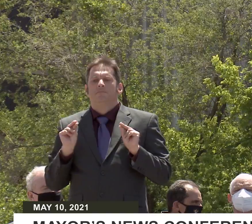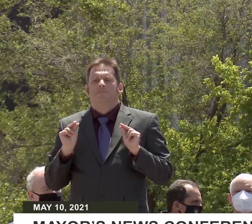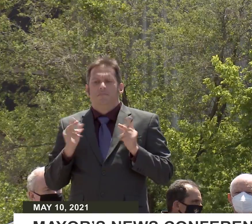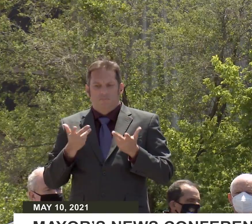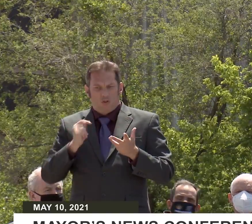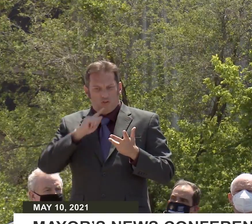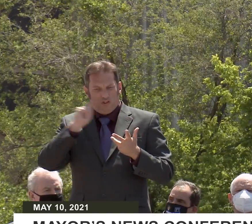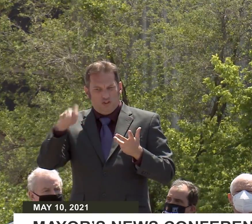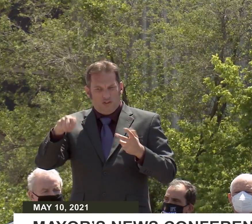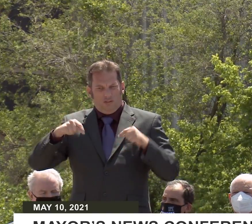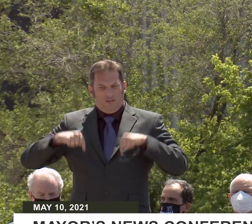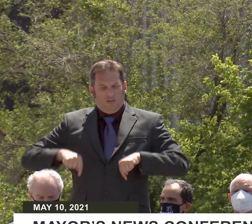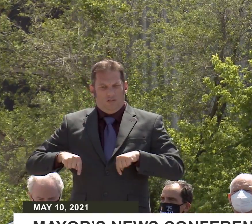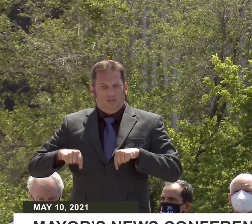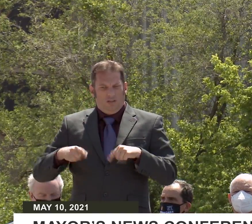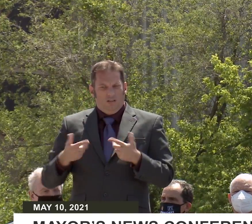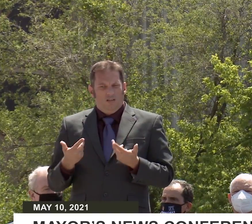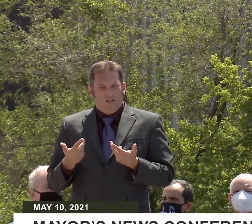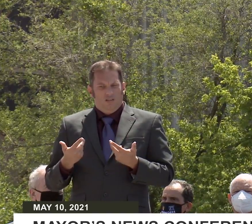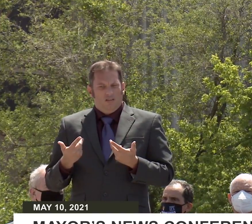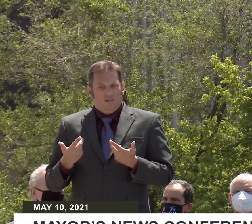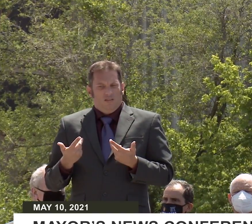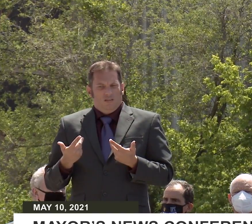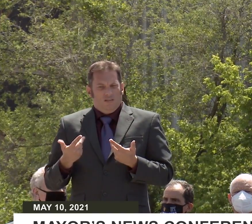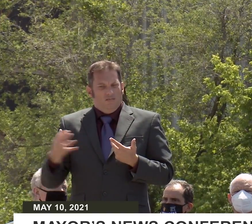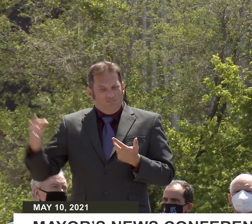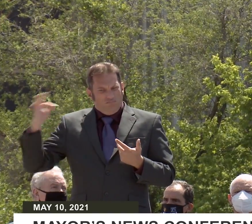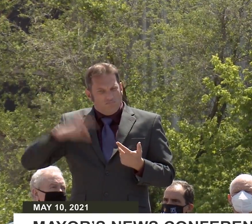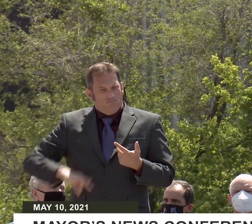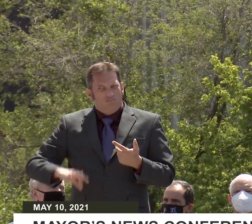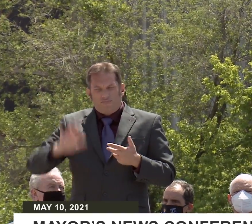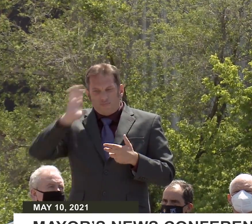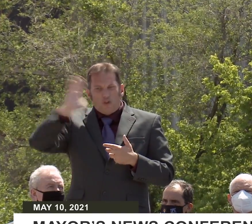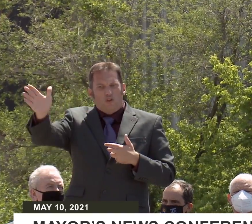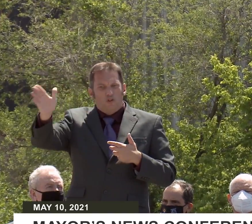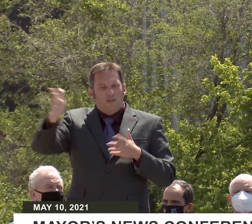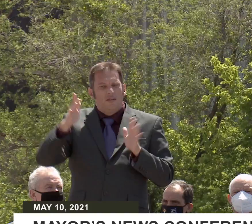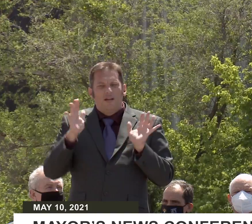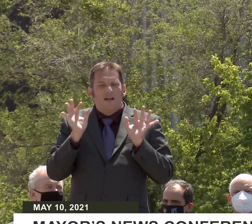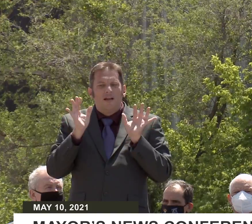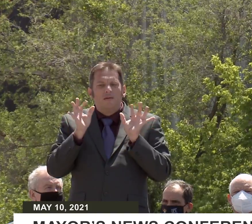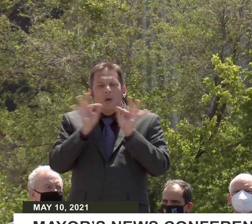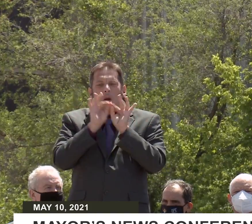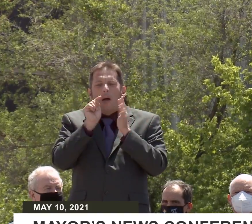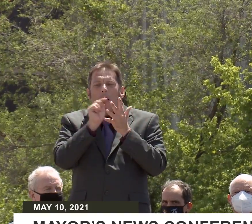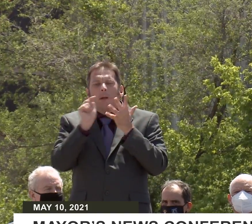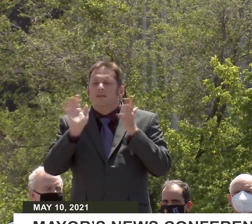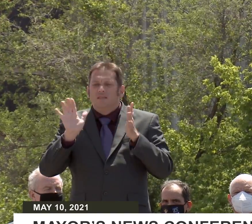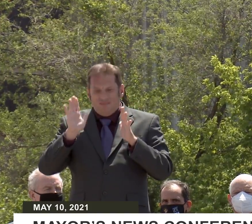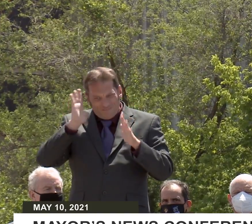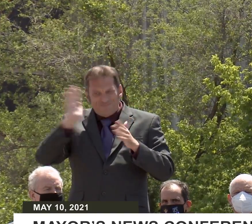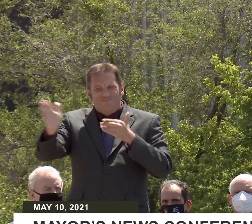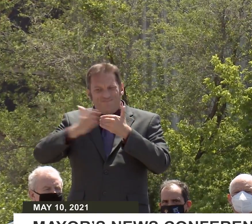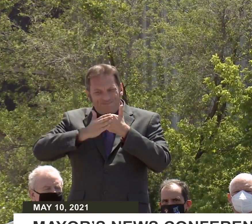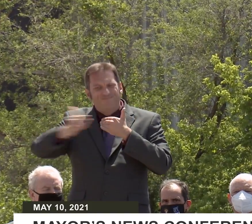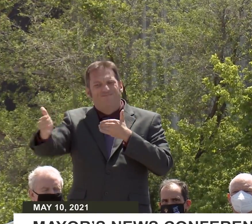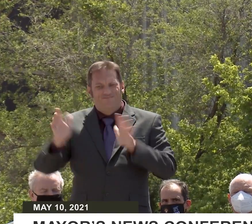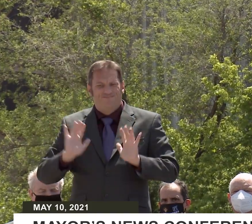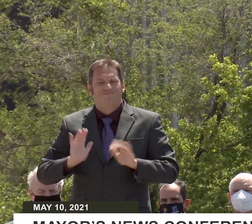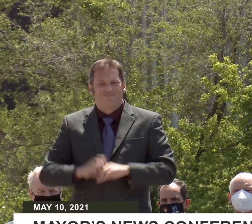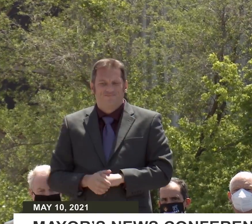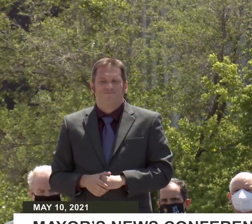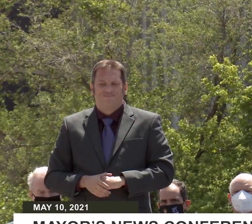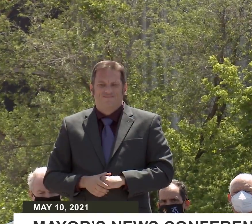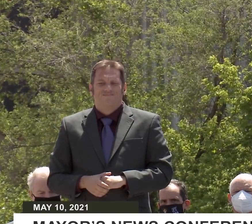The bay and its waterways are truly a national treasure, and we are now doing all that we can to protect it and